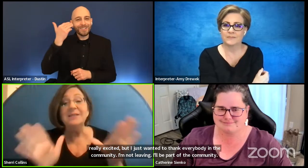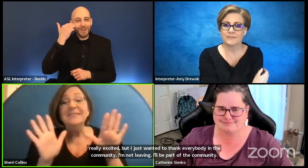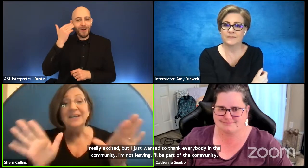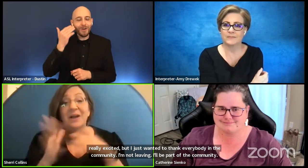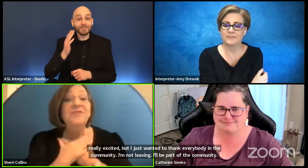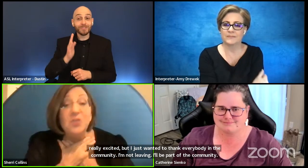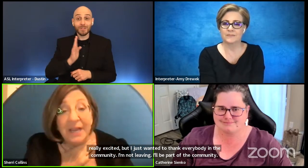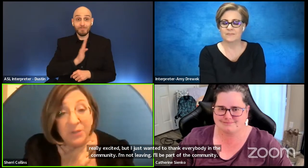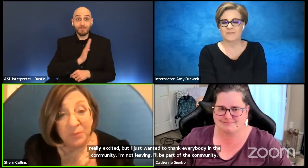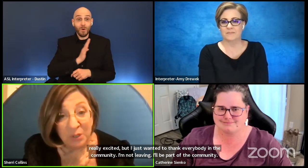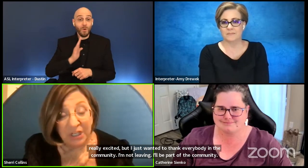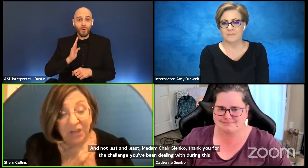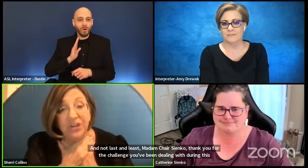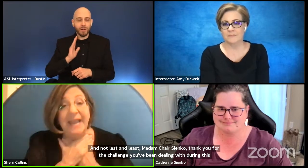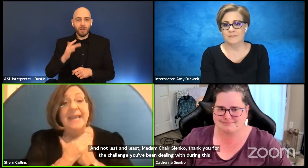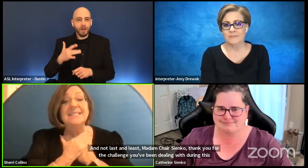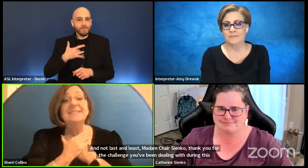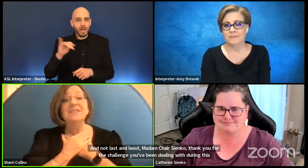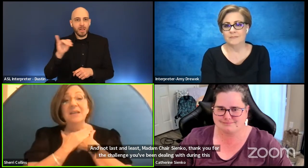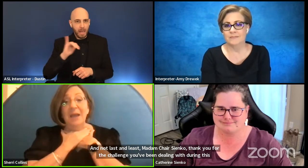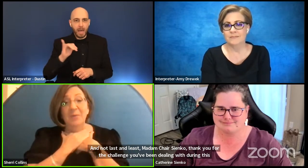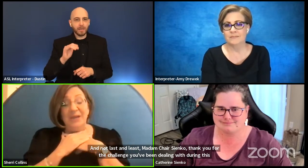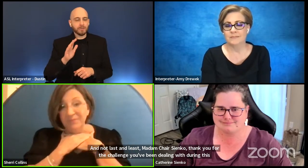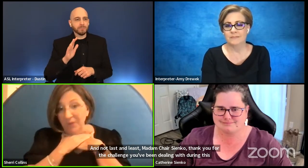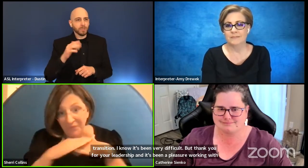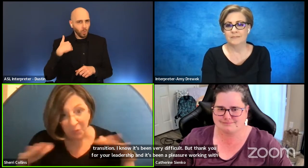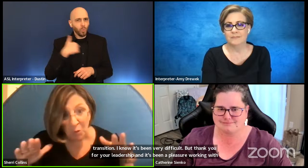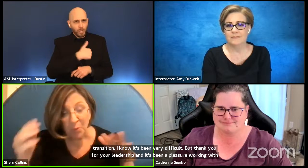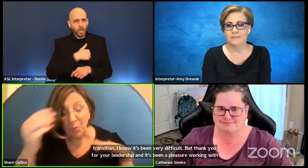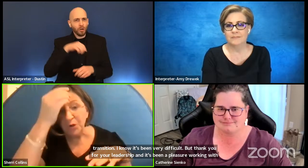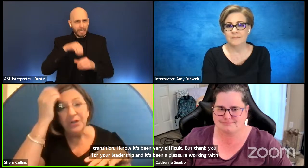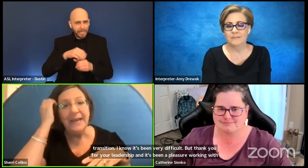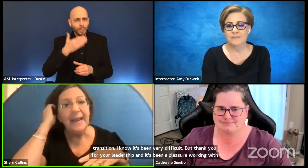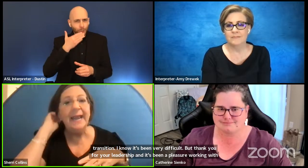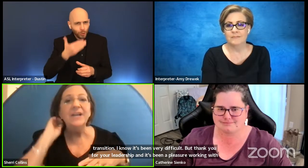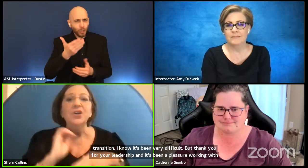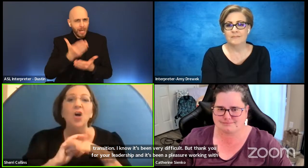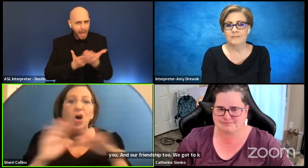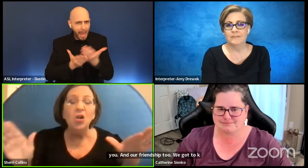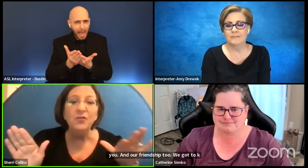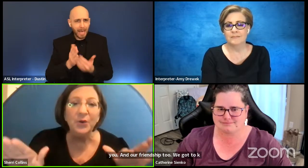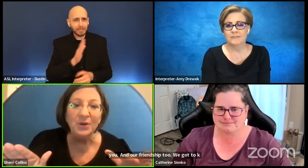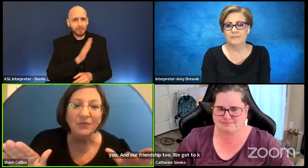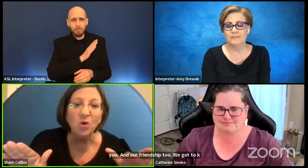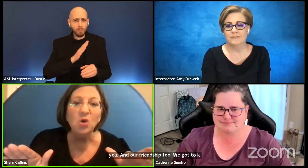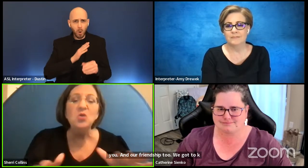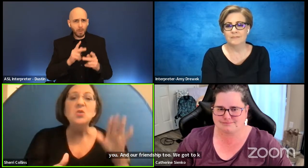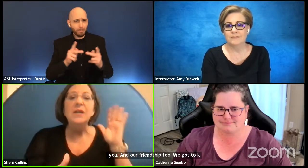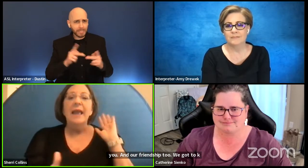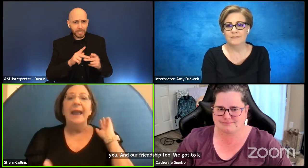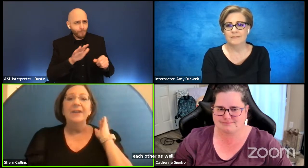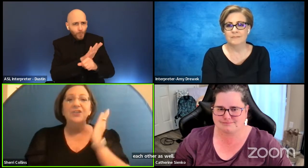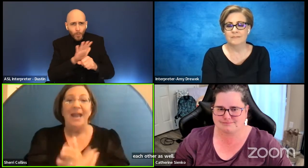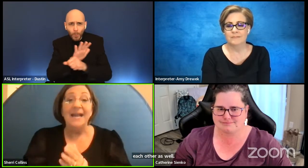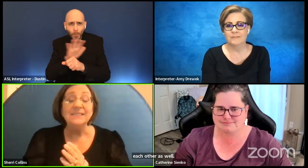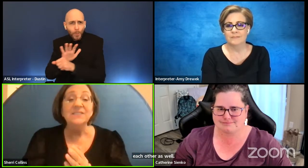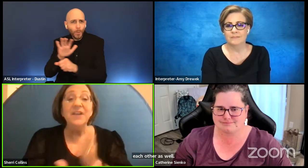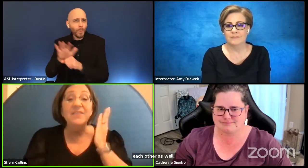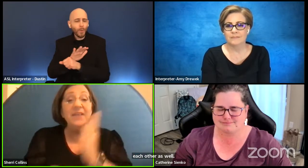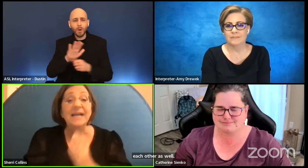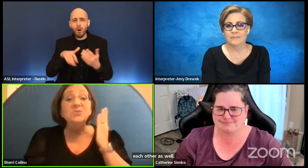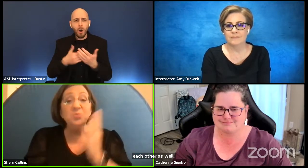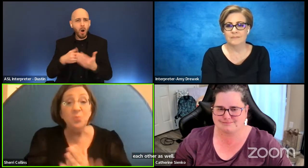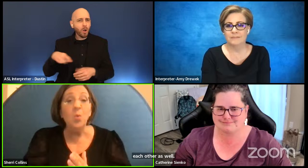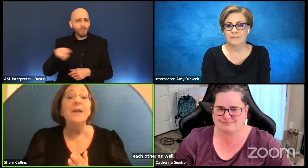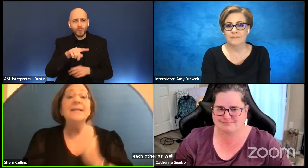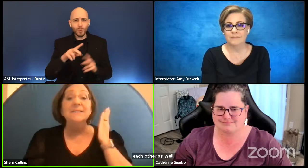the board, I feel like we're in a good hand. We have the full board, and you all are very vocal and you're active,